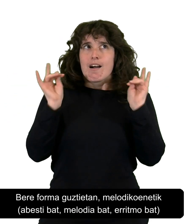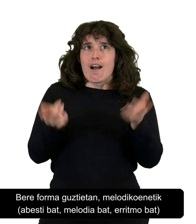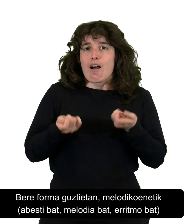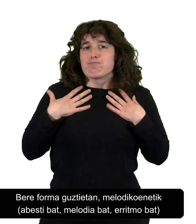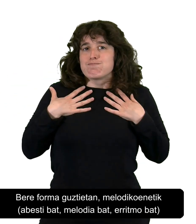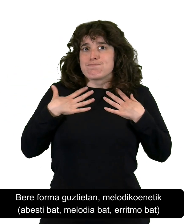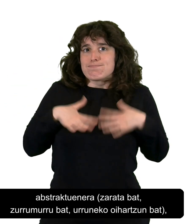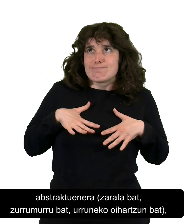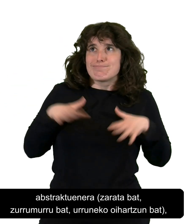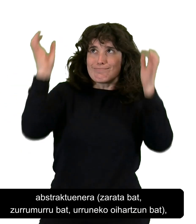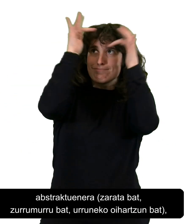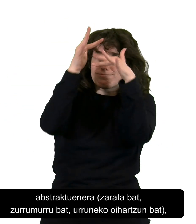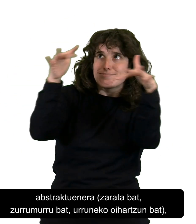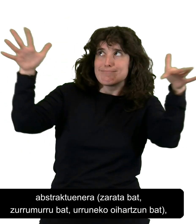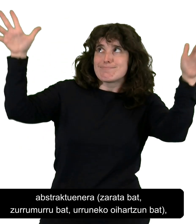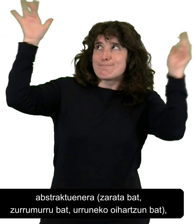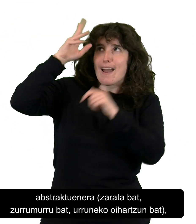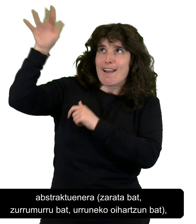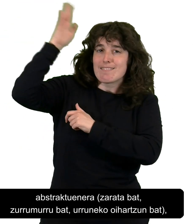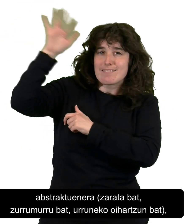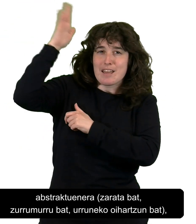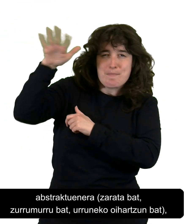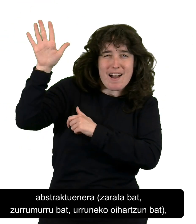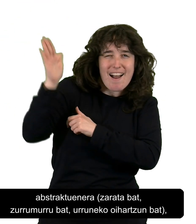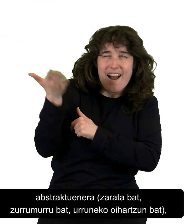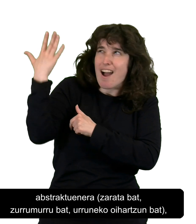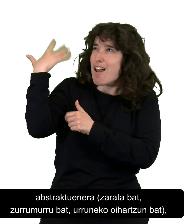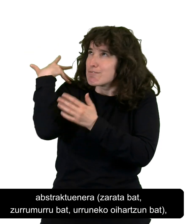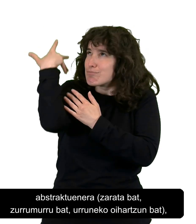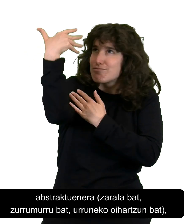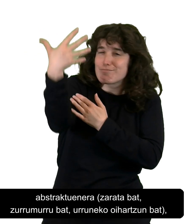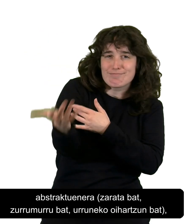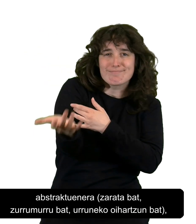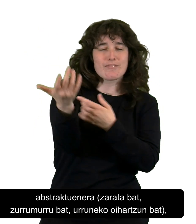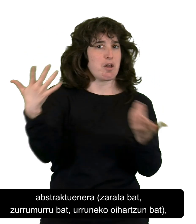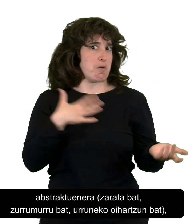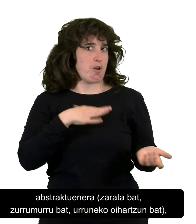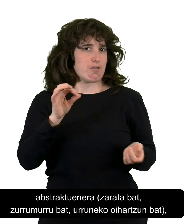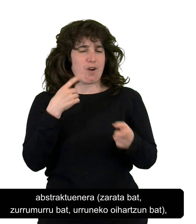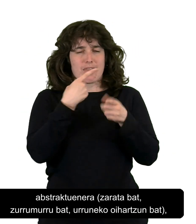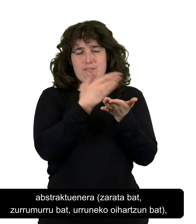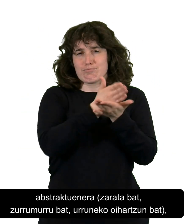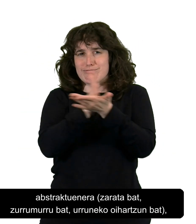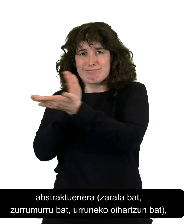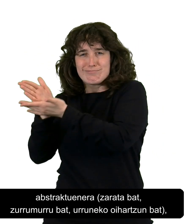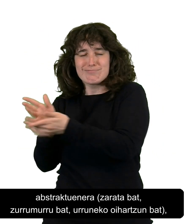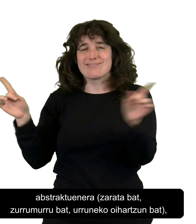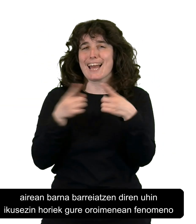bat, abstraktuenera, zarata bat, zurrumurru bat, urruneko oihartzun bat,